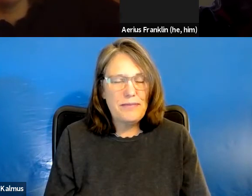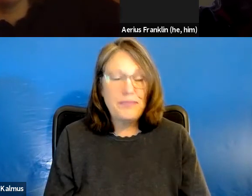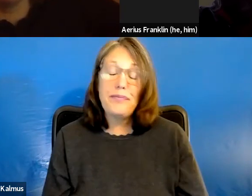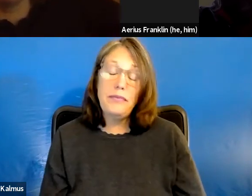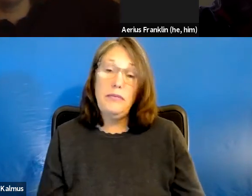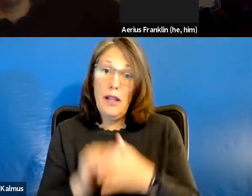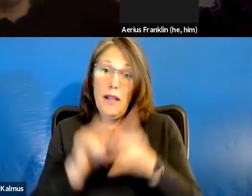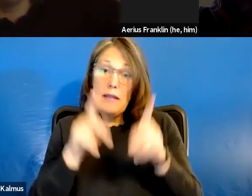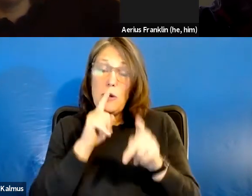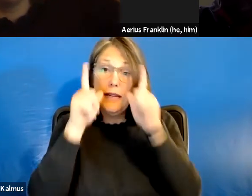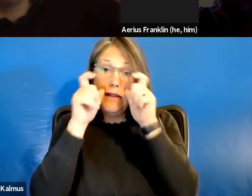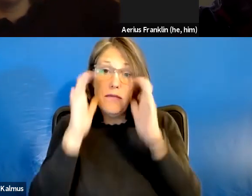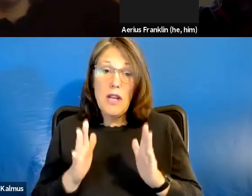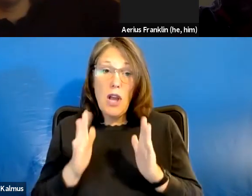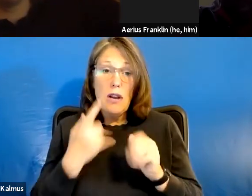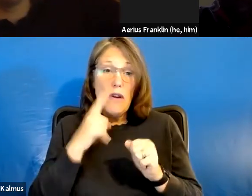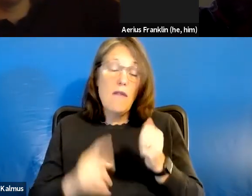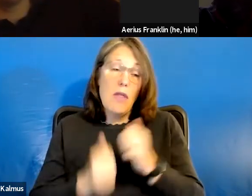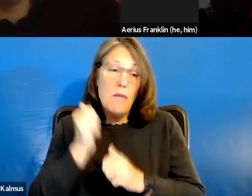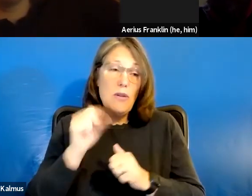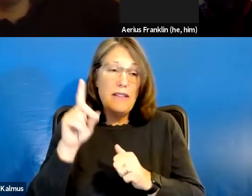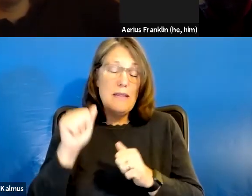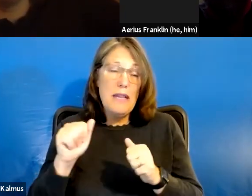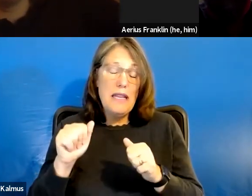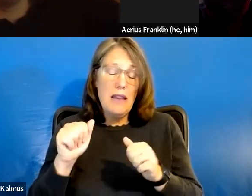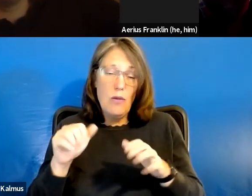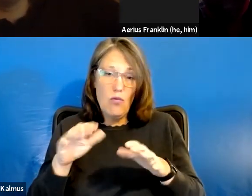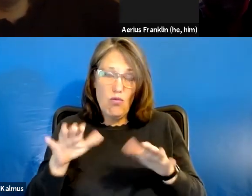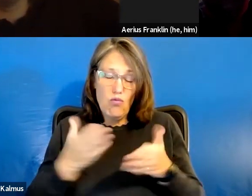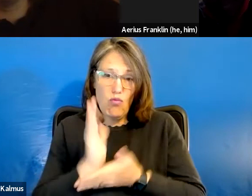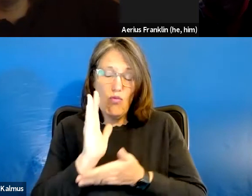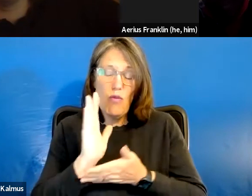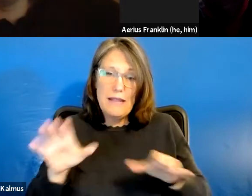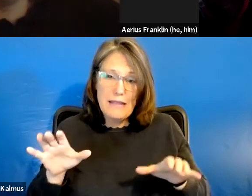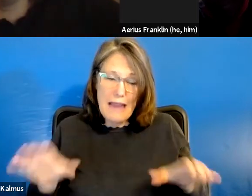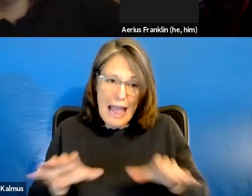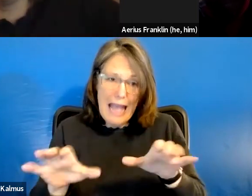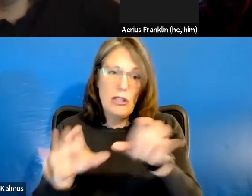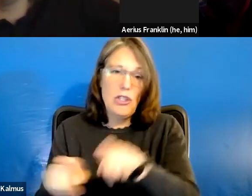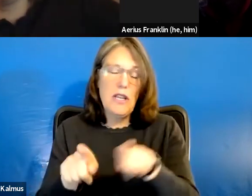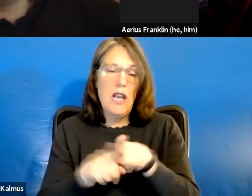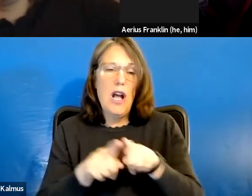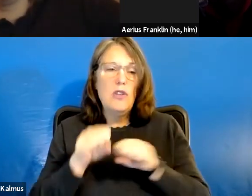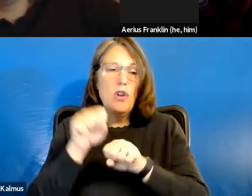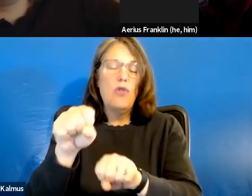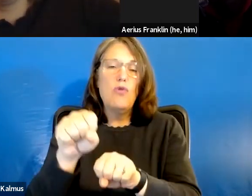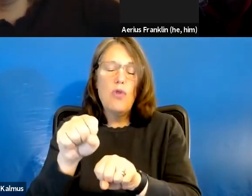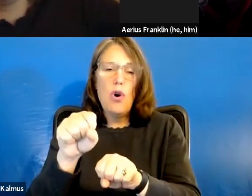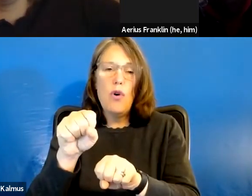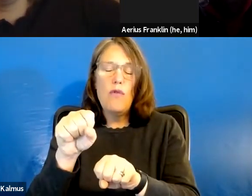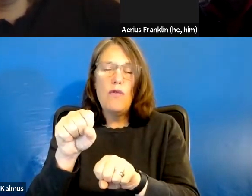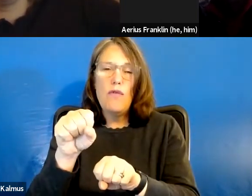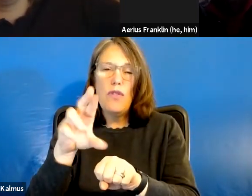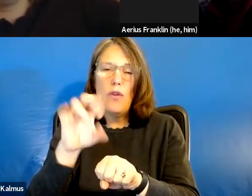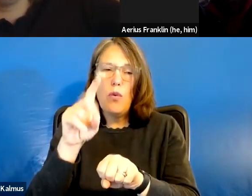This person is the photographer for the majority of disability rights actions. He also drove the Road to Freedom bus across the United